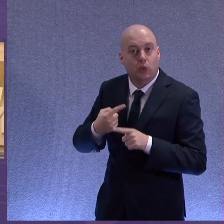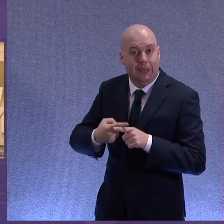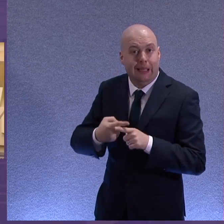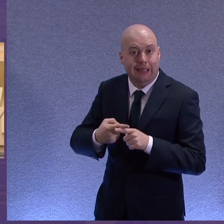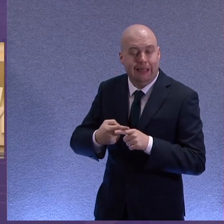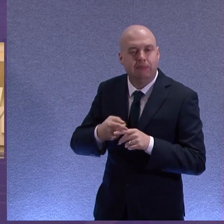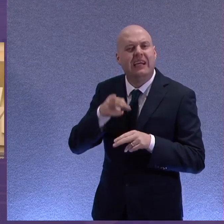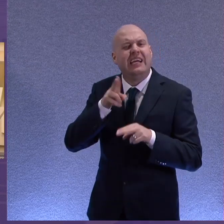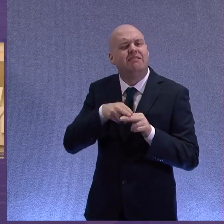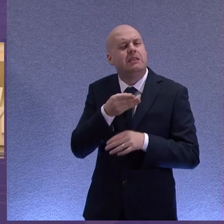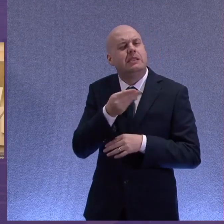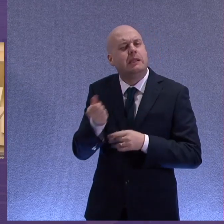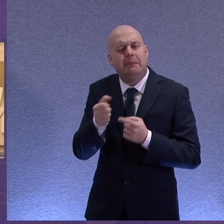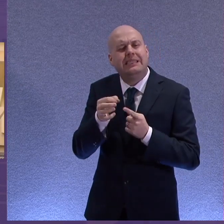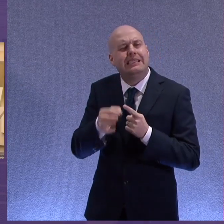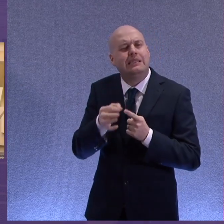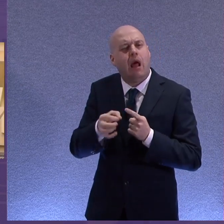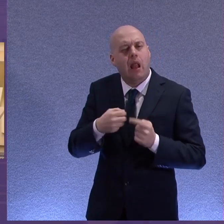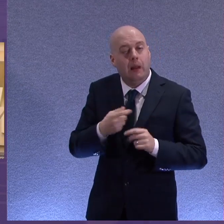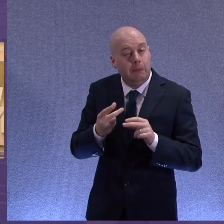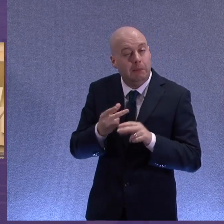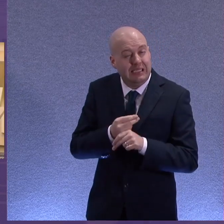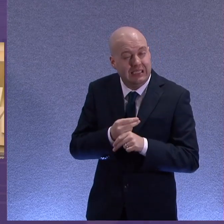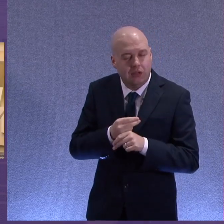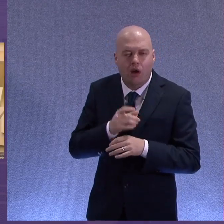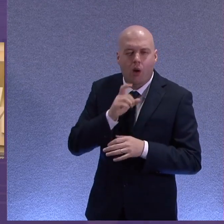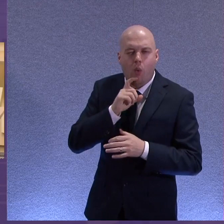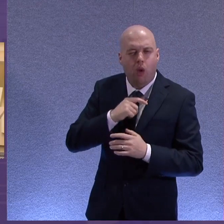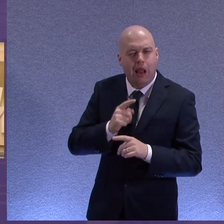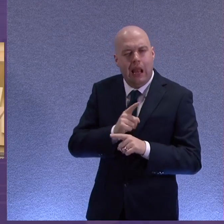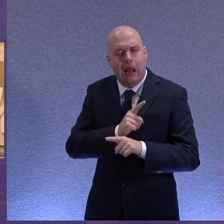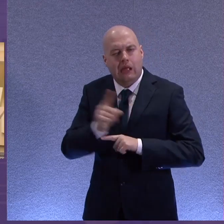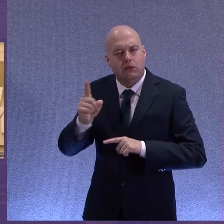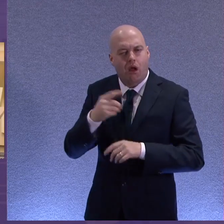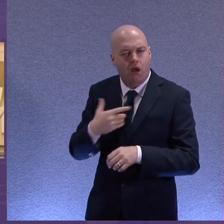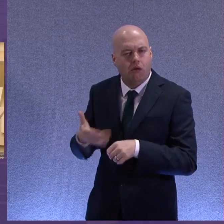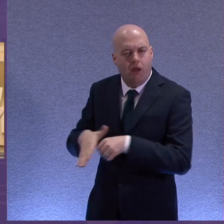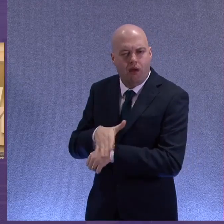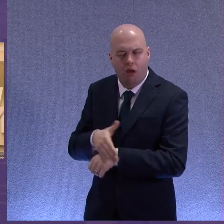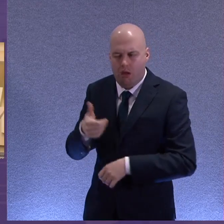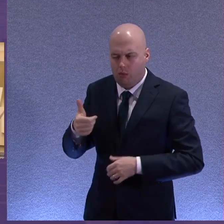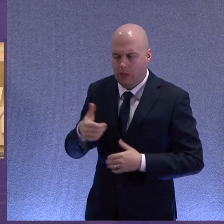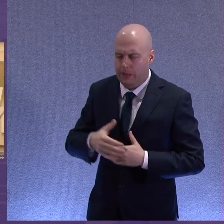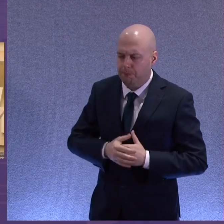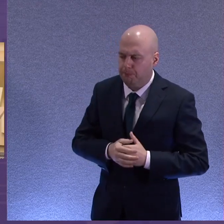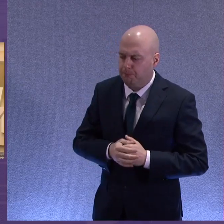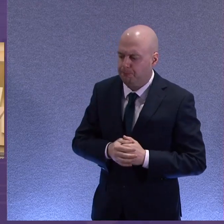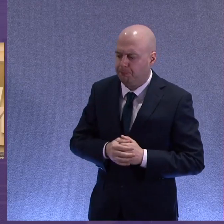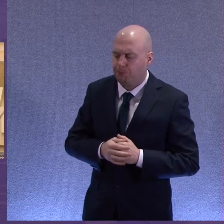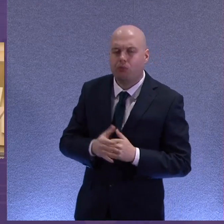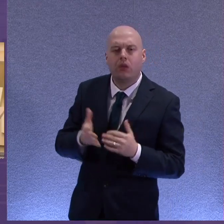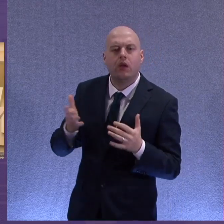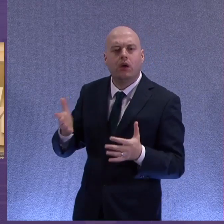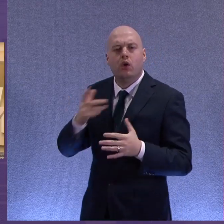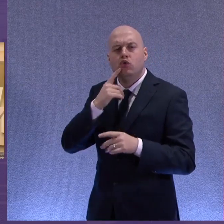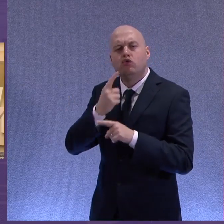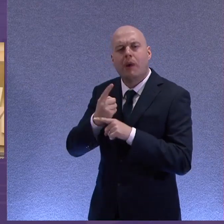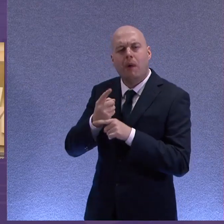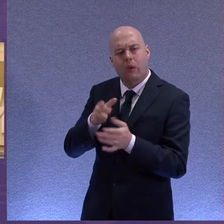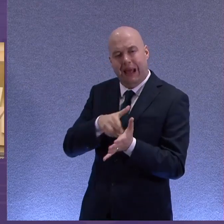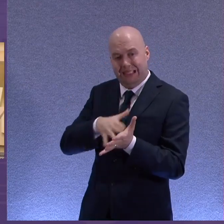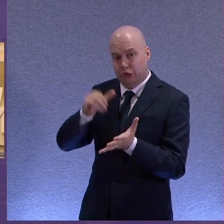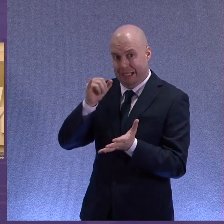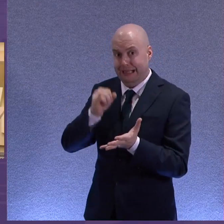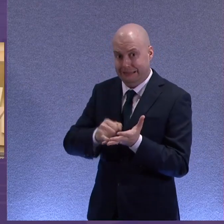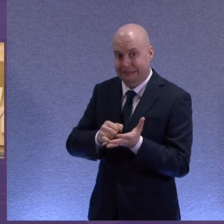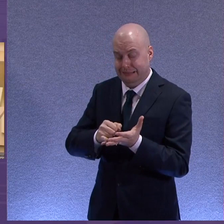I don't cover here, we will come back with a detailed answer later on. Can I say, in terms of the NHS, as the